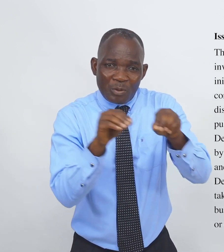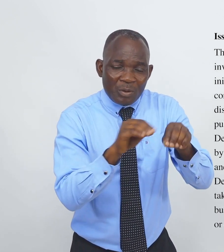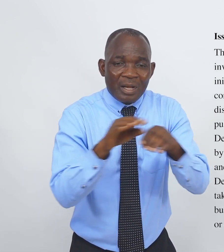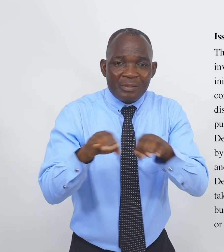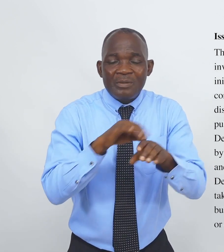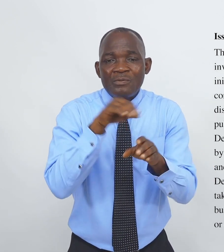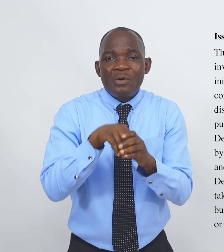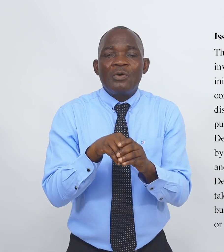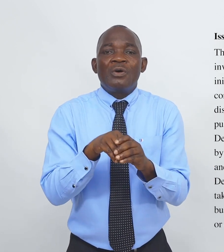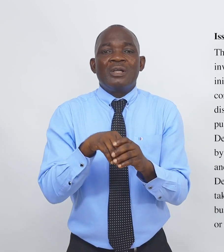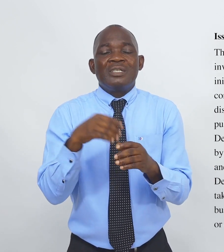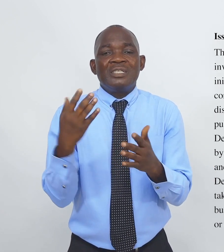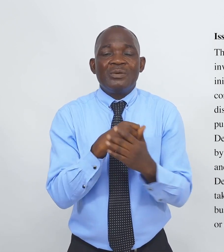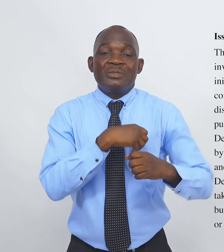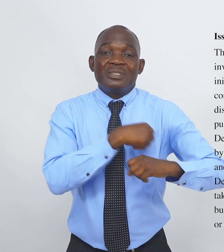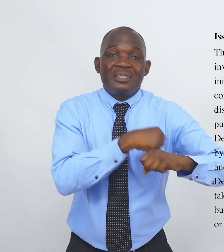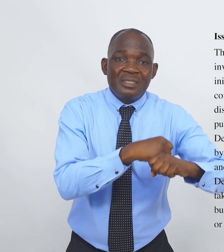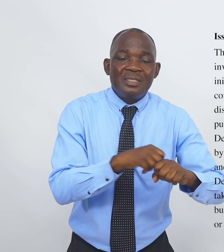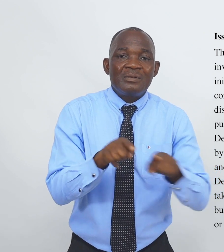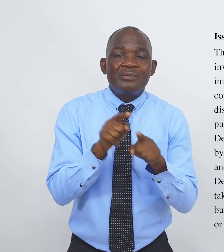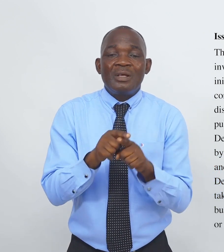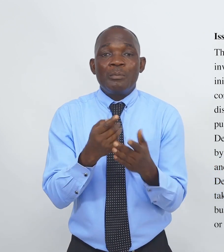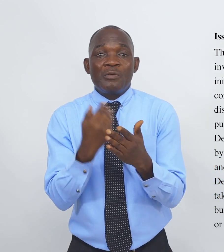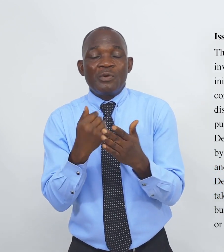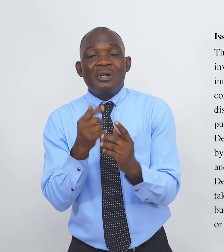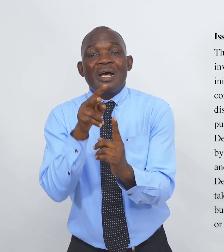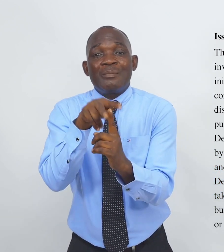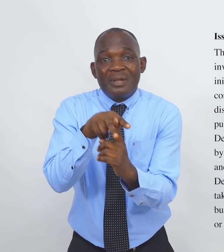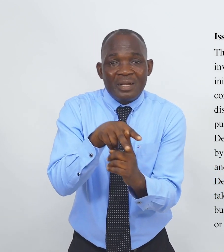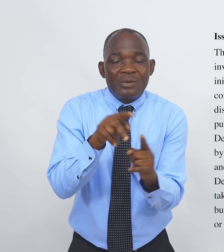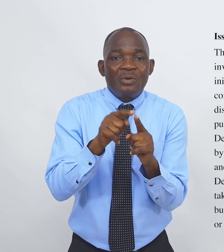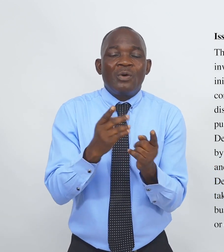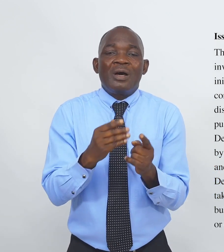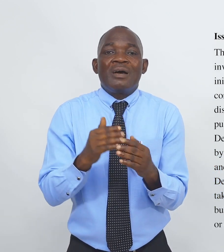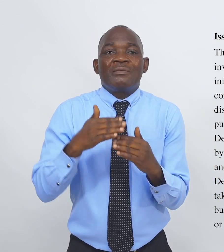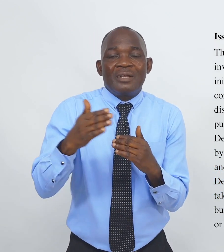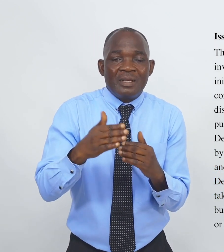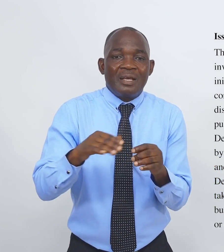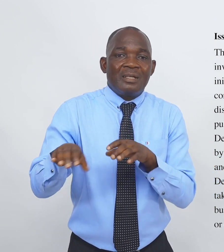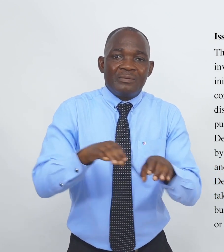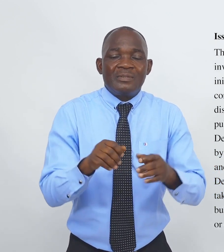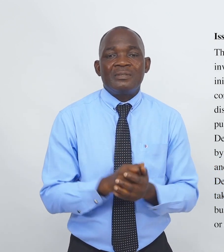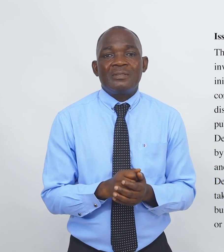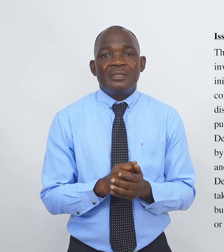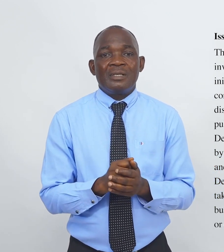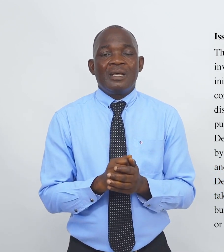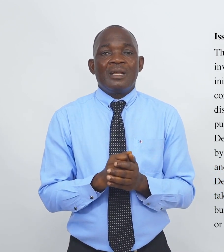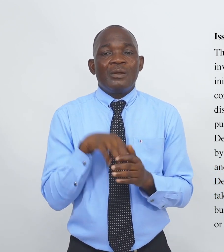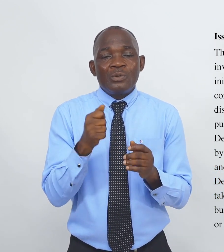in the issuance of new securities, from the initial application to post-offer activities. A major component of